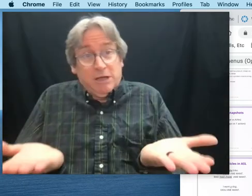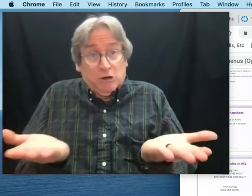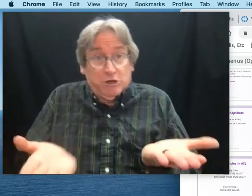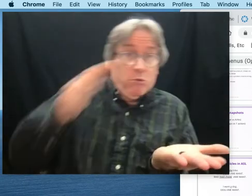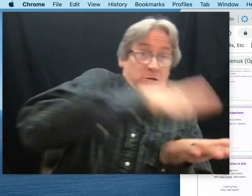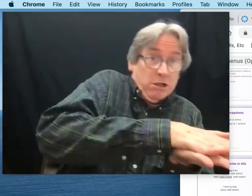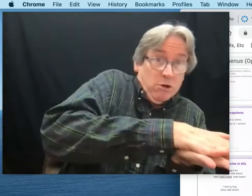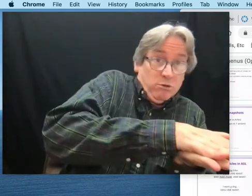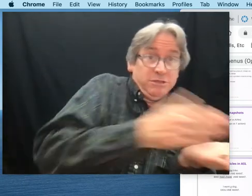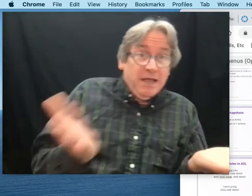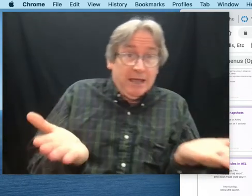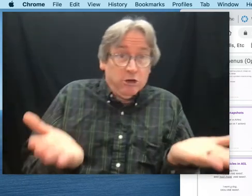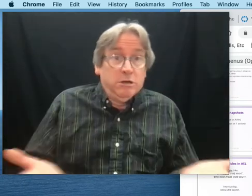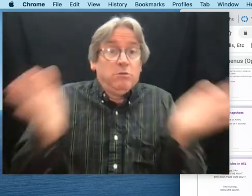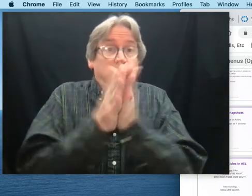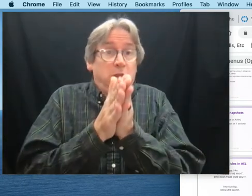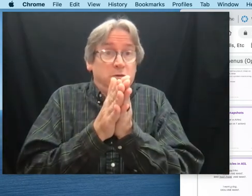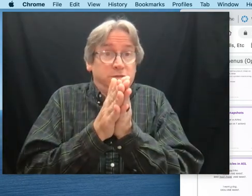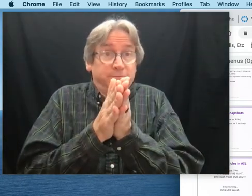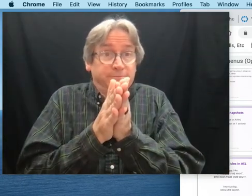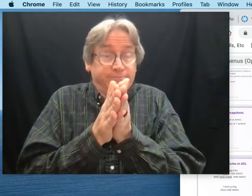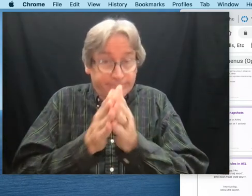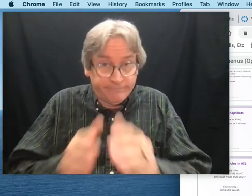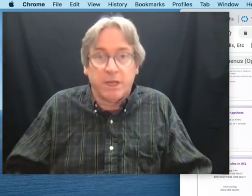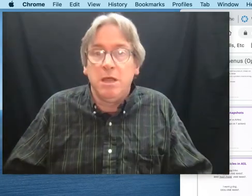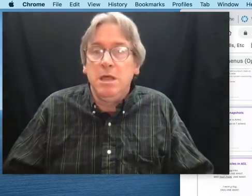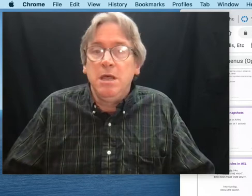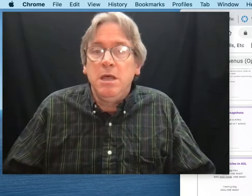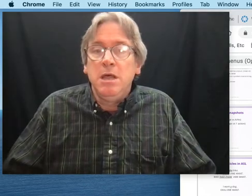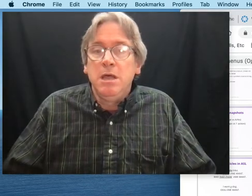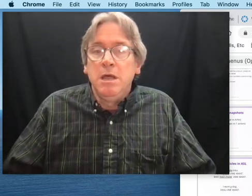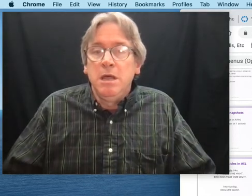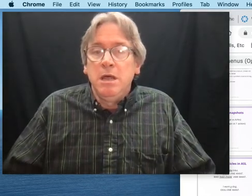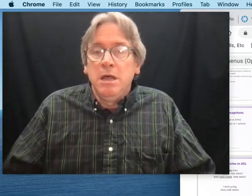close. It could go close. It could go close.